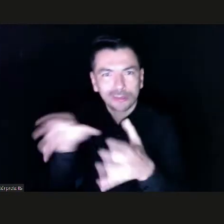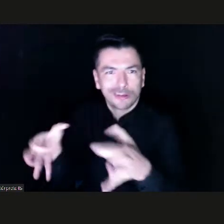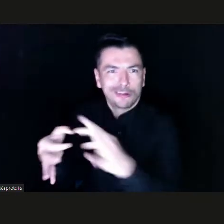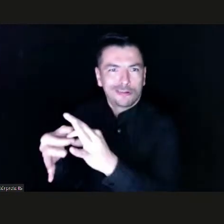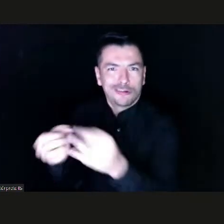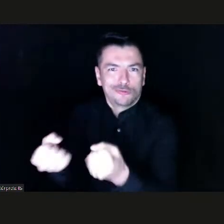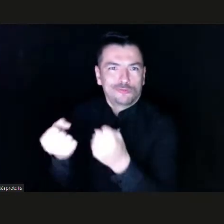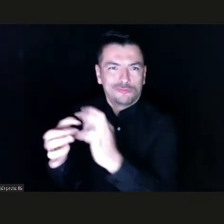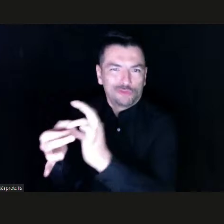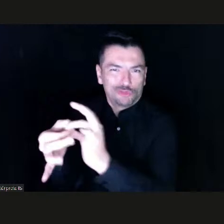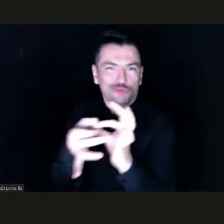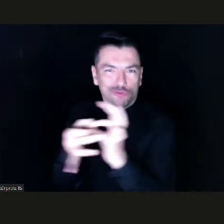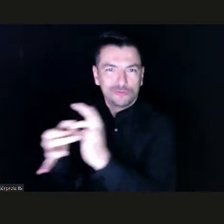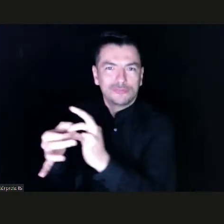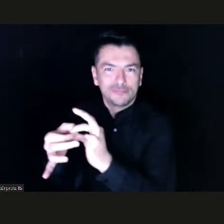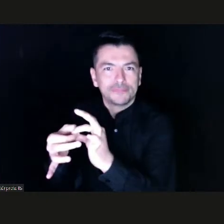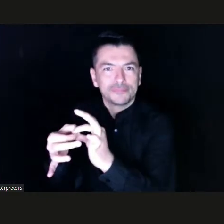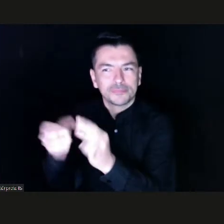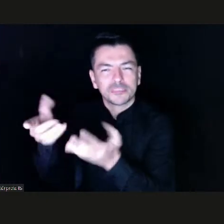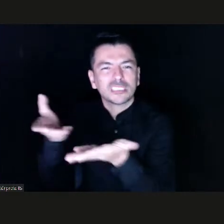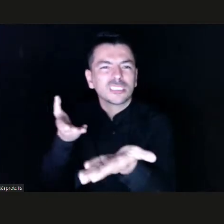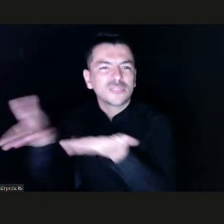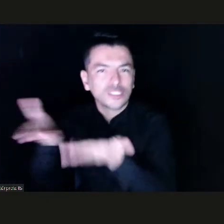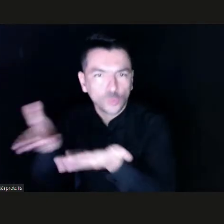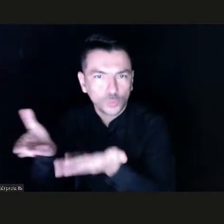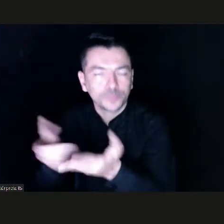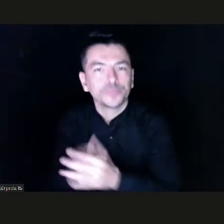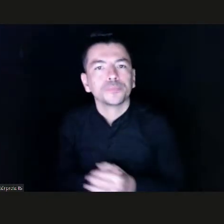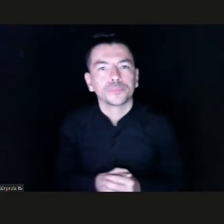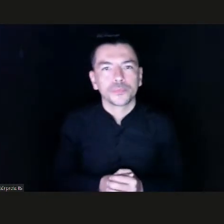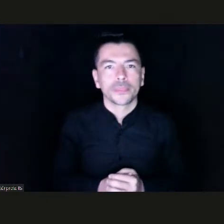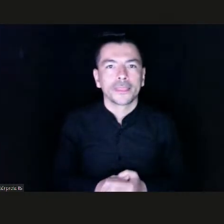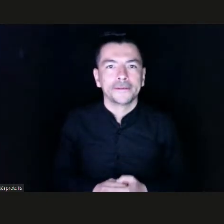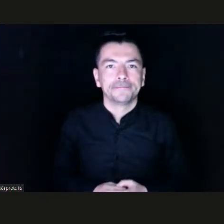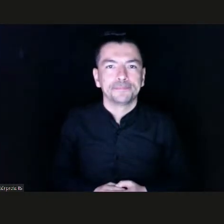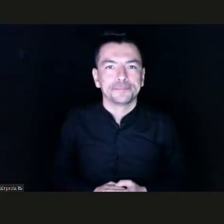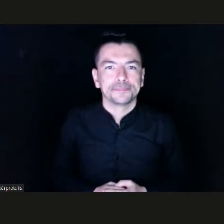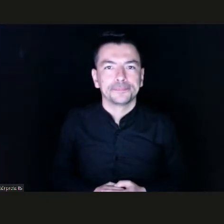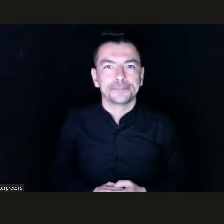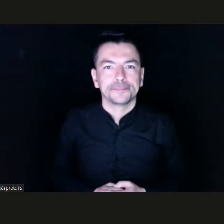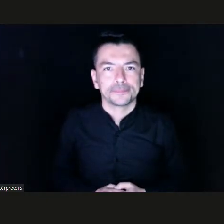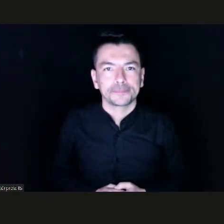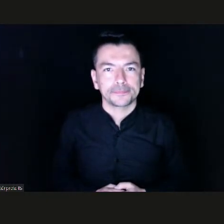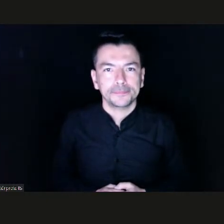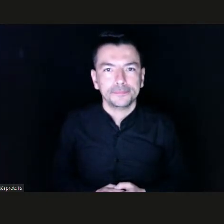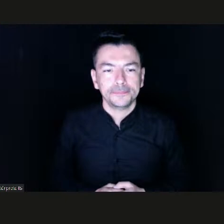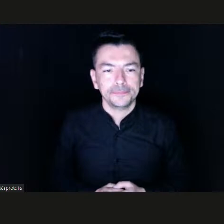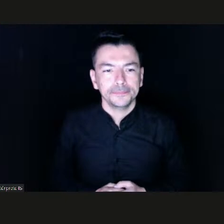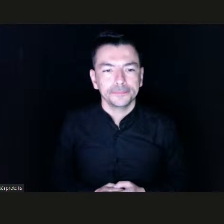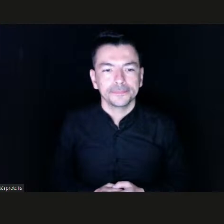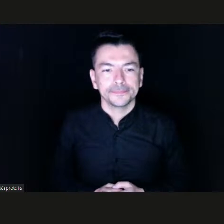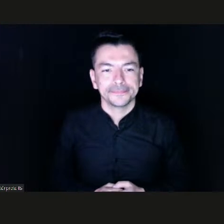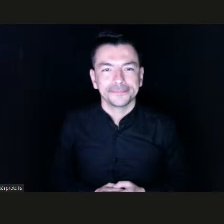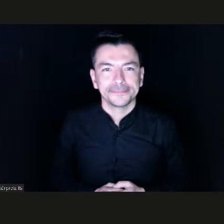Services, Sound Diplomacy, and University of the West Indies.